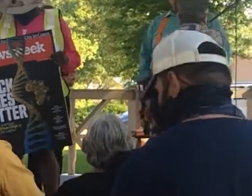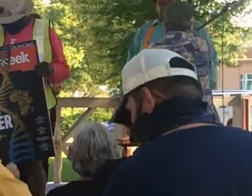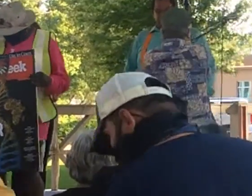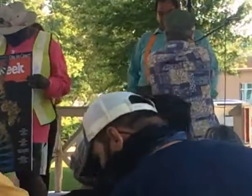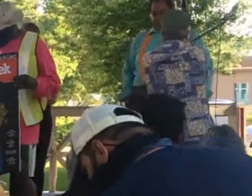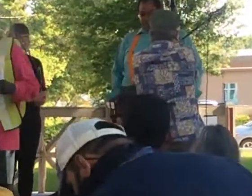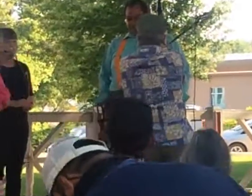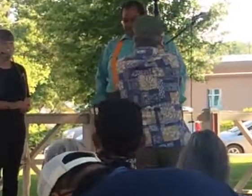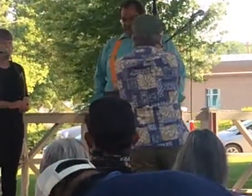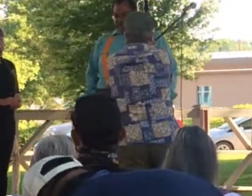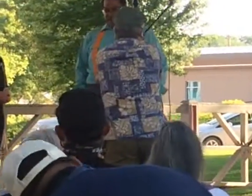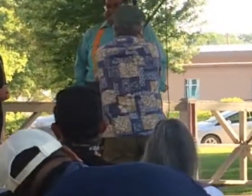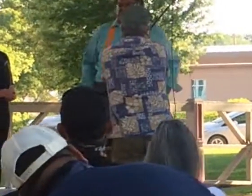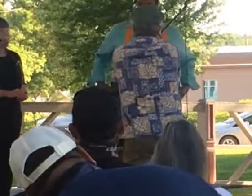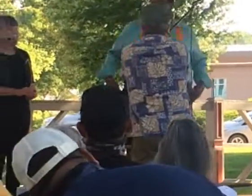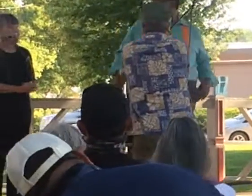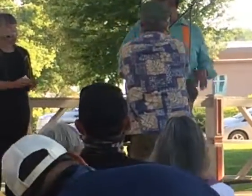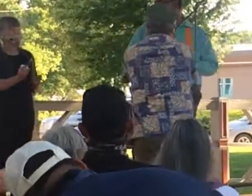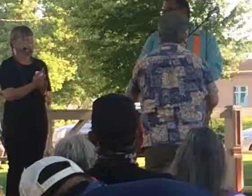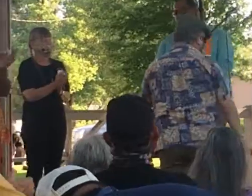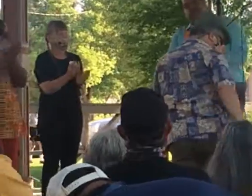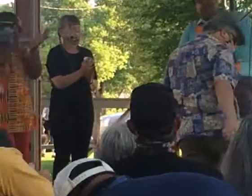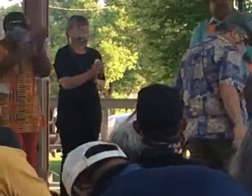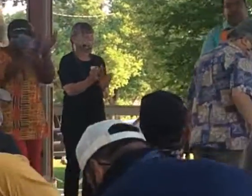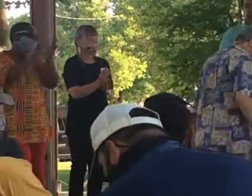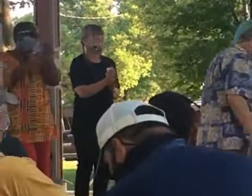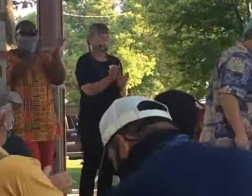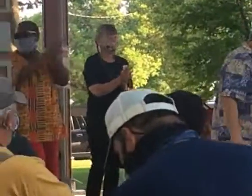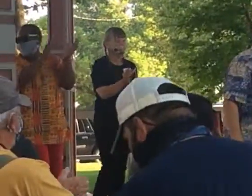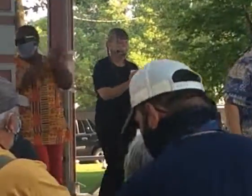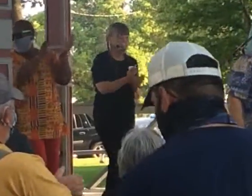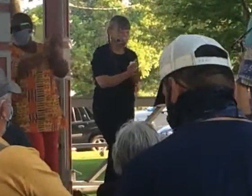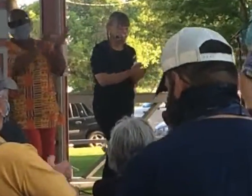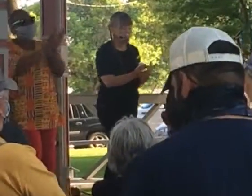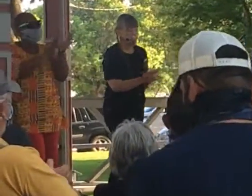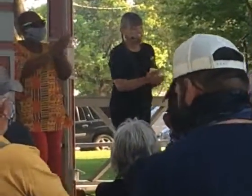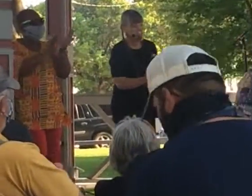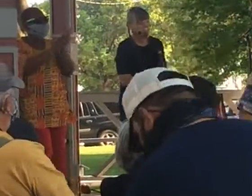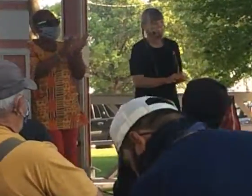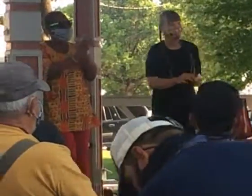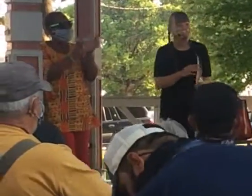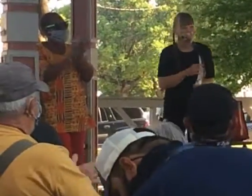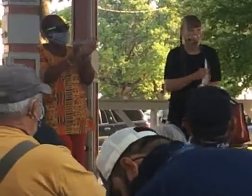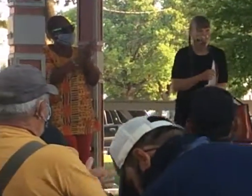is Christopher Holmes from the Black Student Union of Highlands.